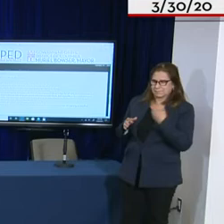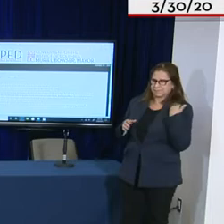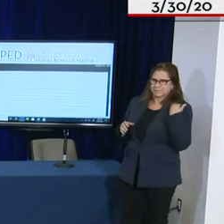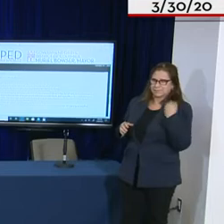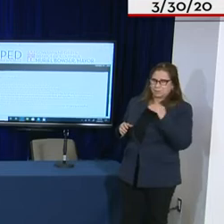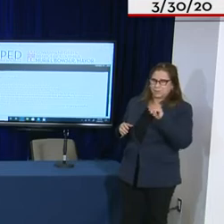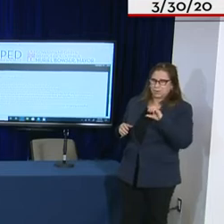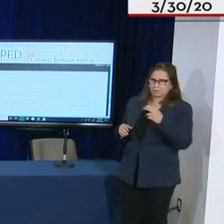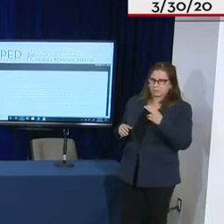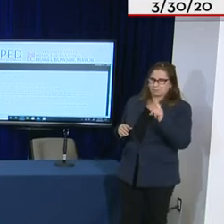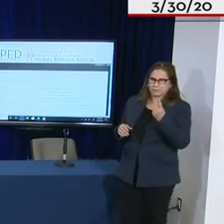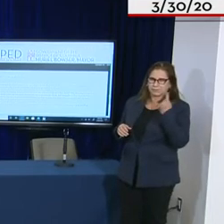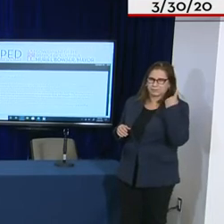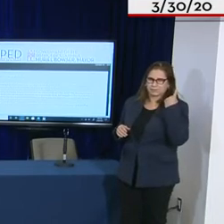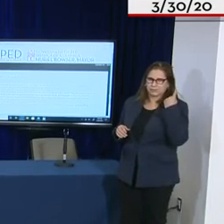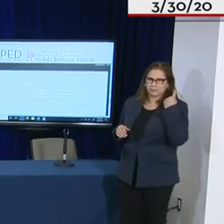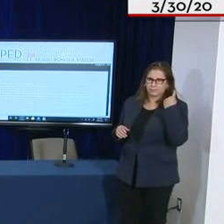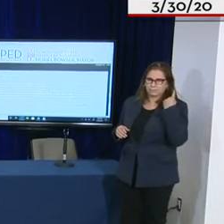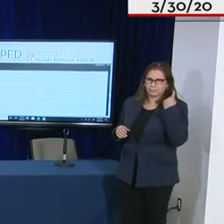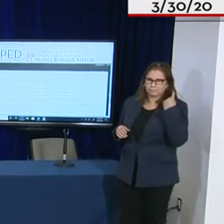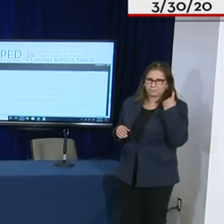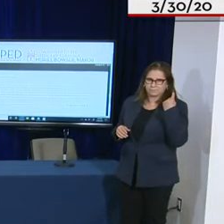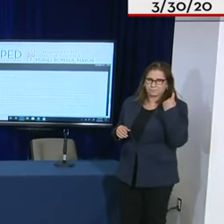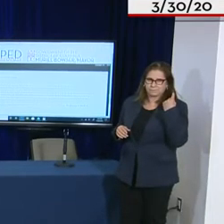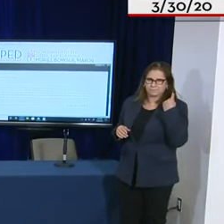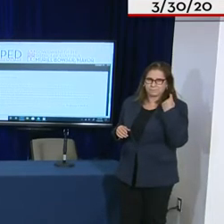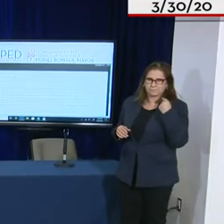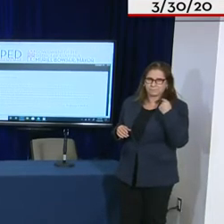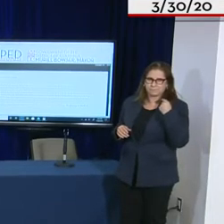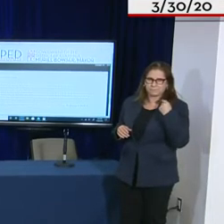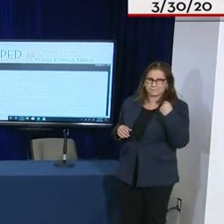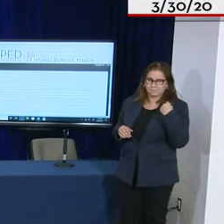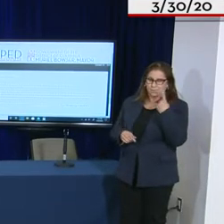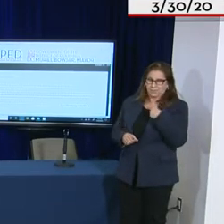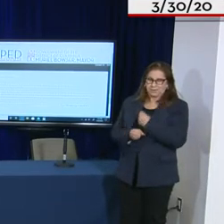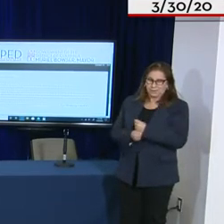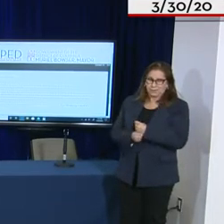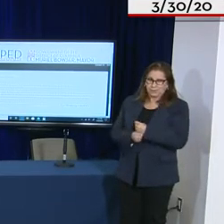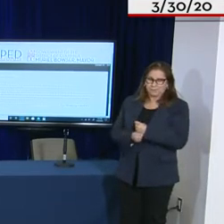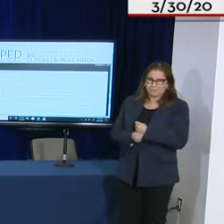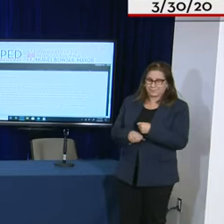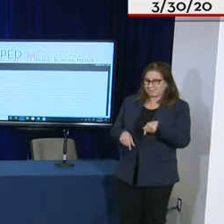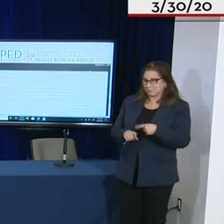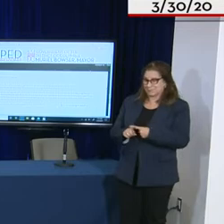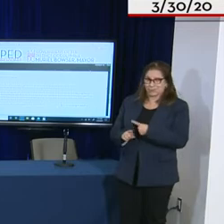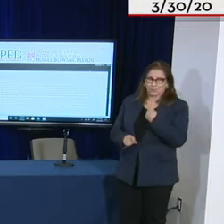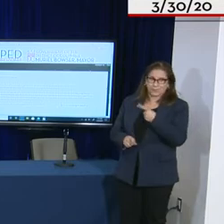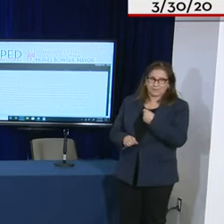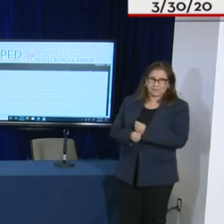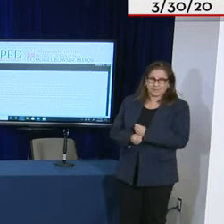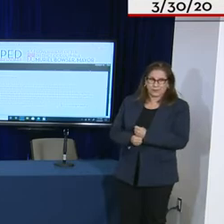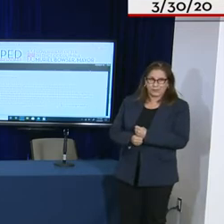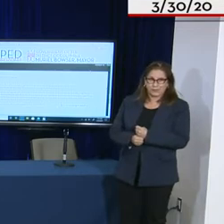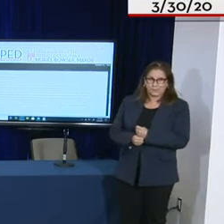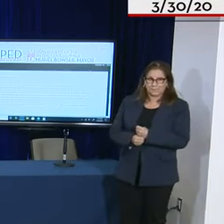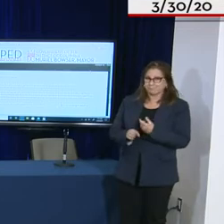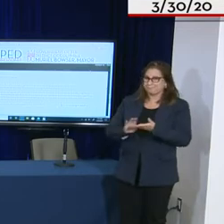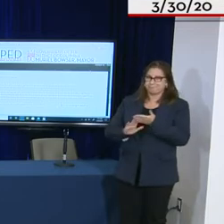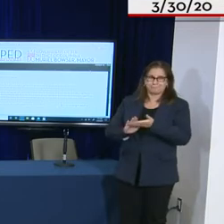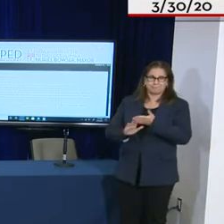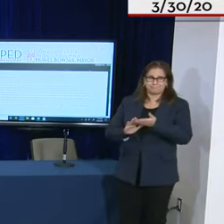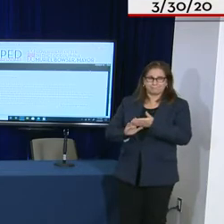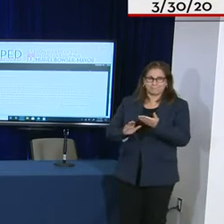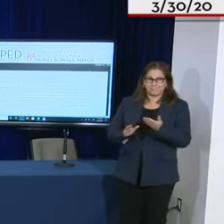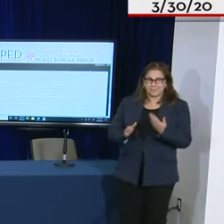year. So 1 year from last year will be this March will be our first year of being open, and we plan to